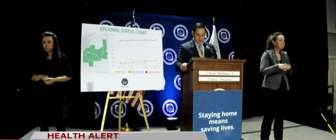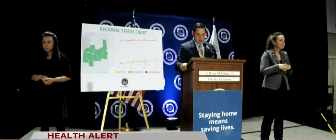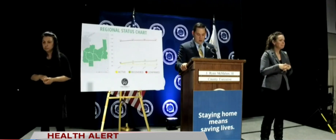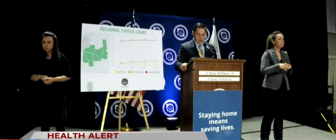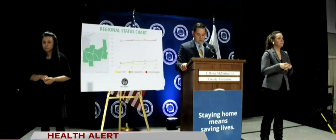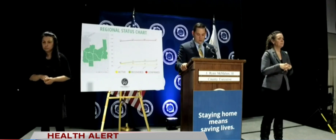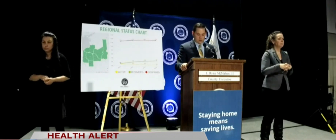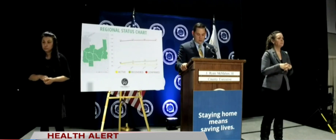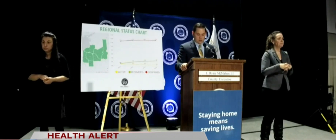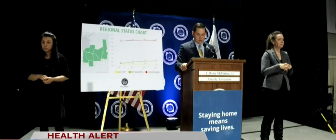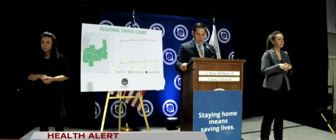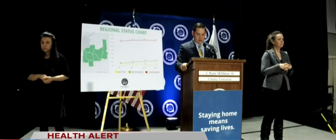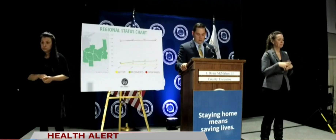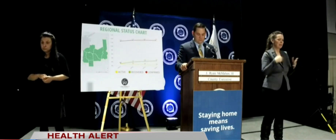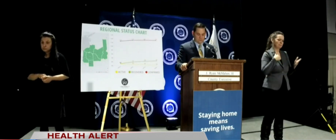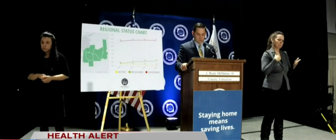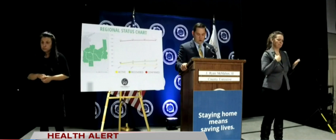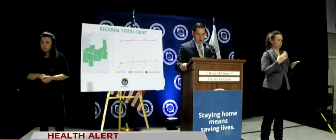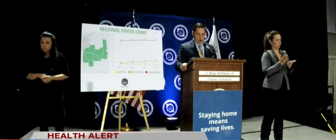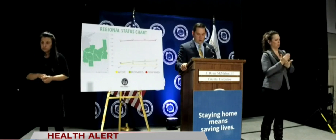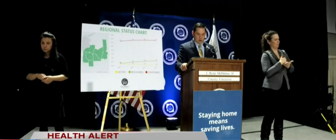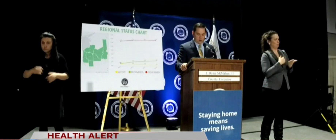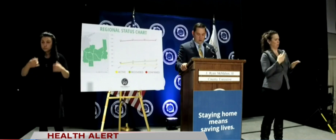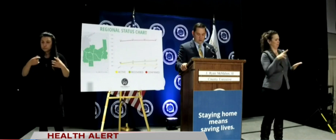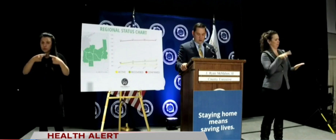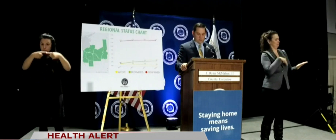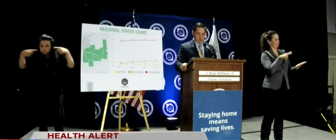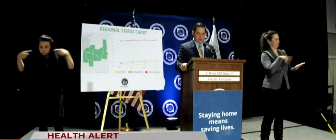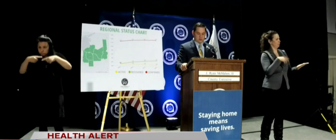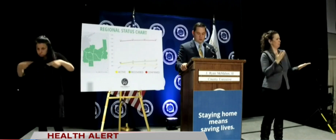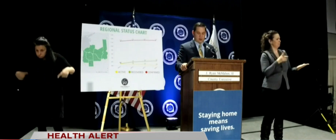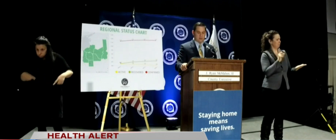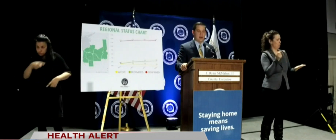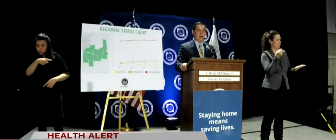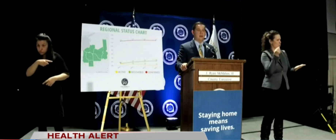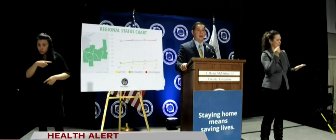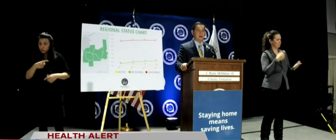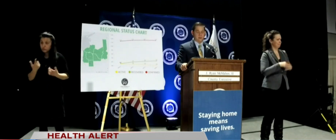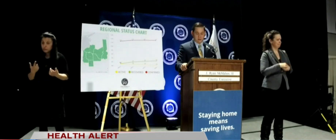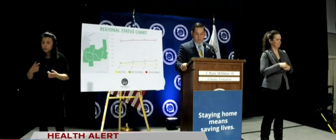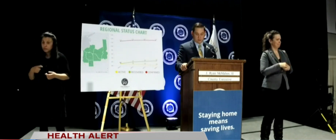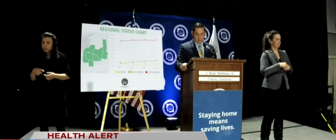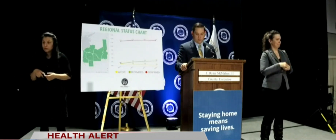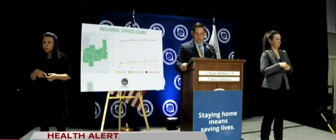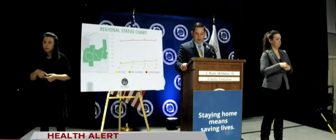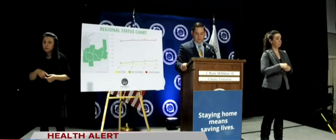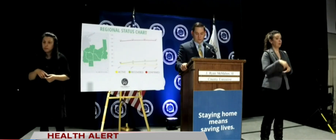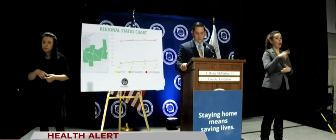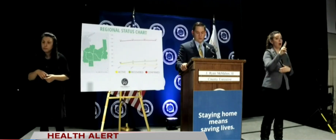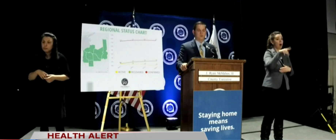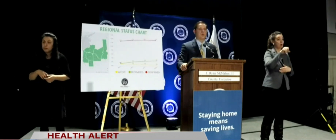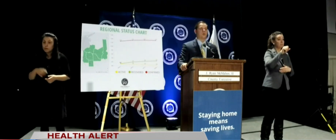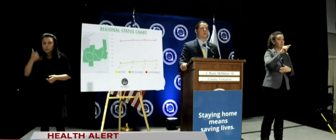questions. Certainly our upstate triage hotline,